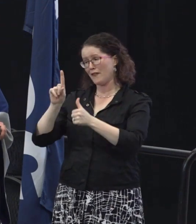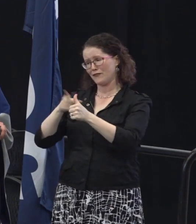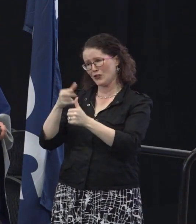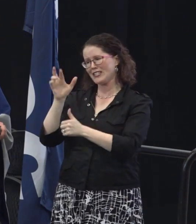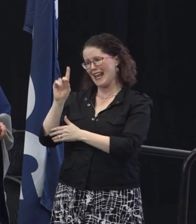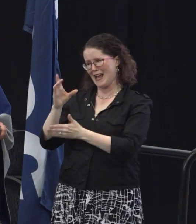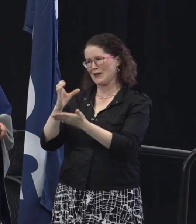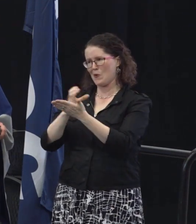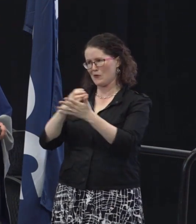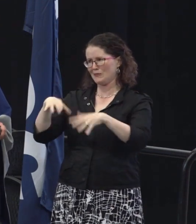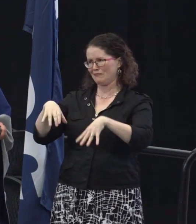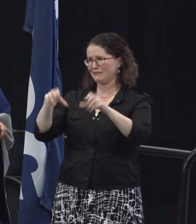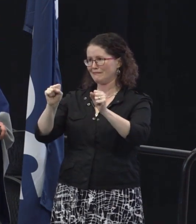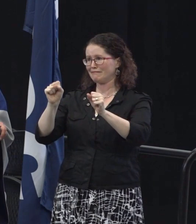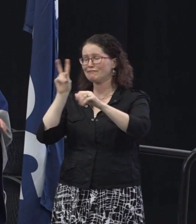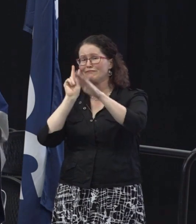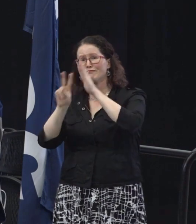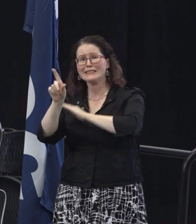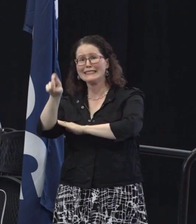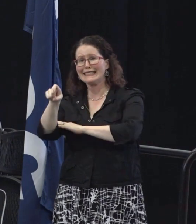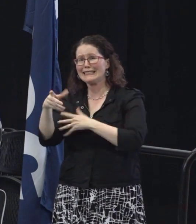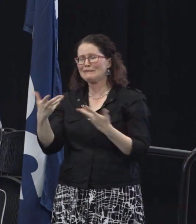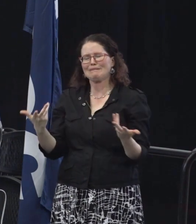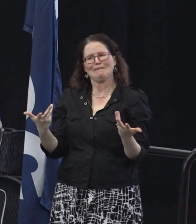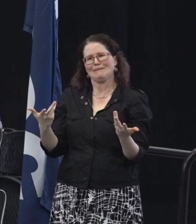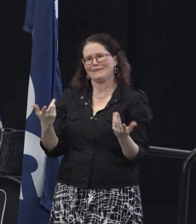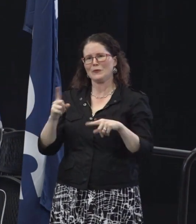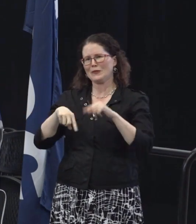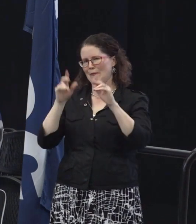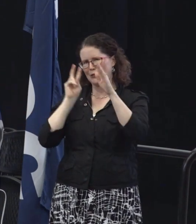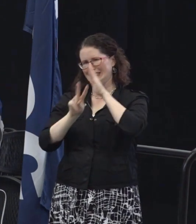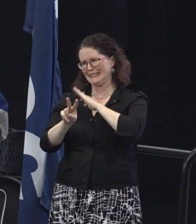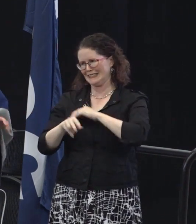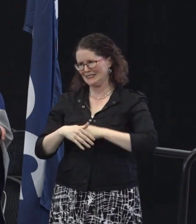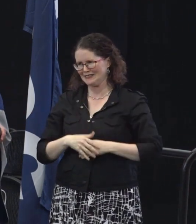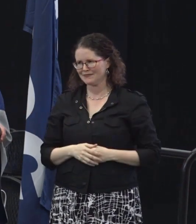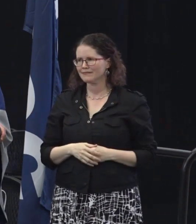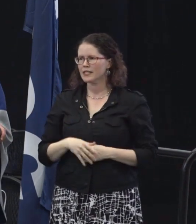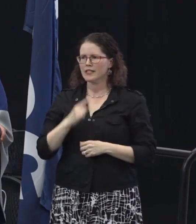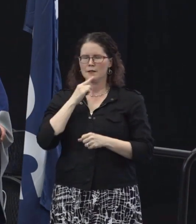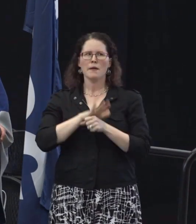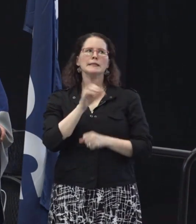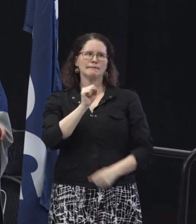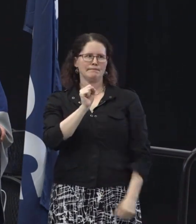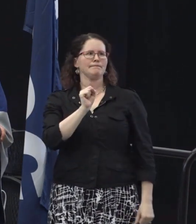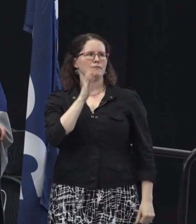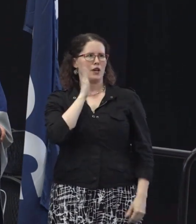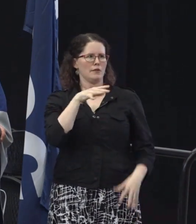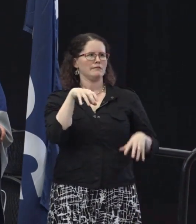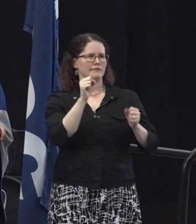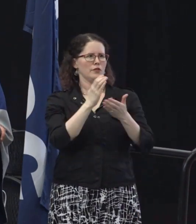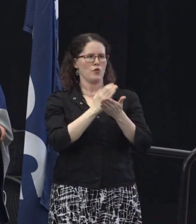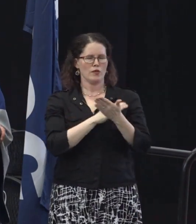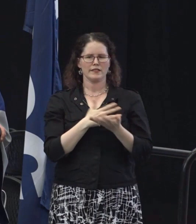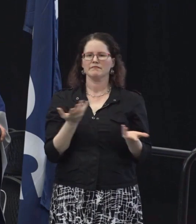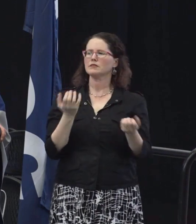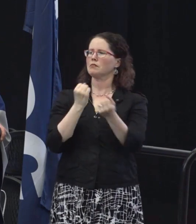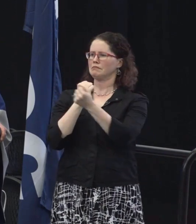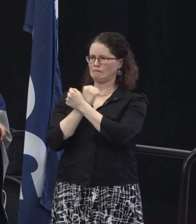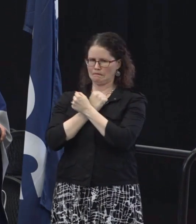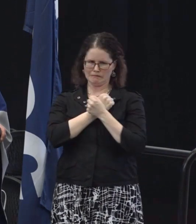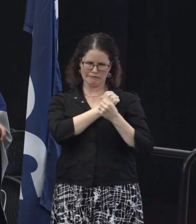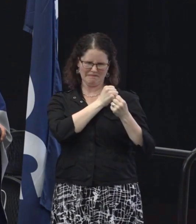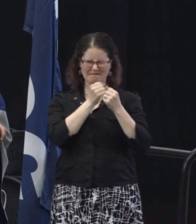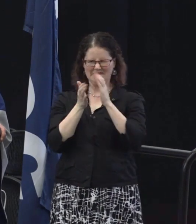you never know when you're going to need it when you least expect it. She promised me she would do that, and with one final hug,